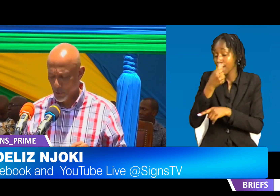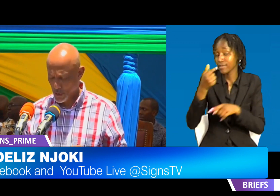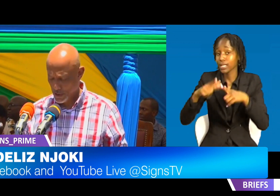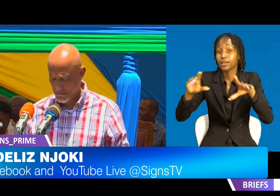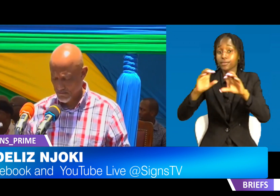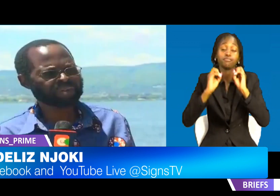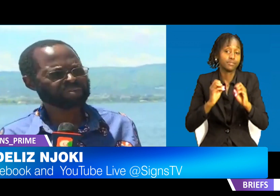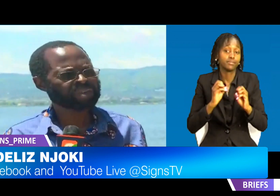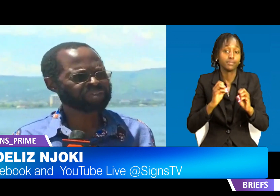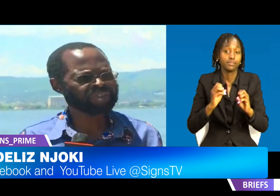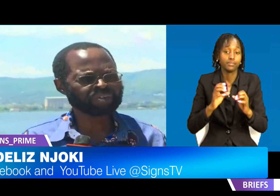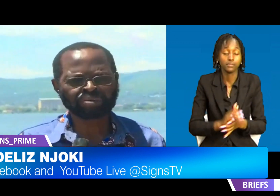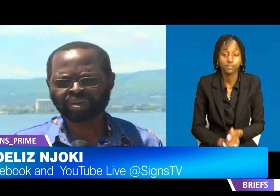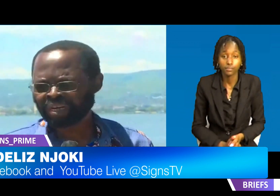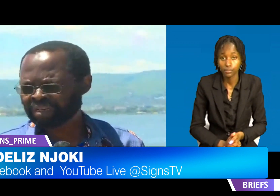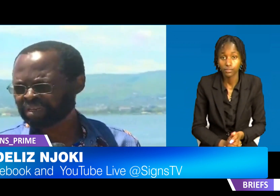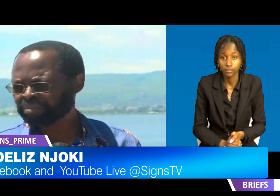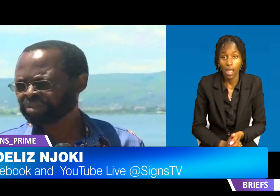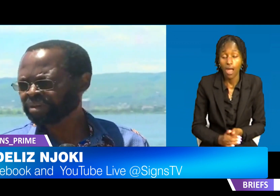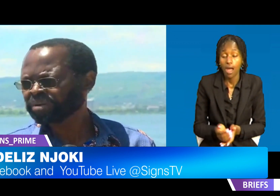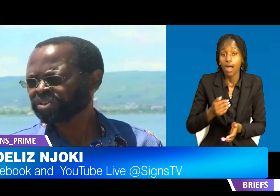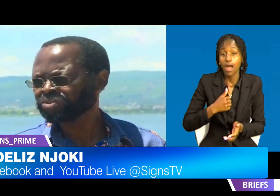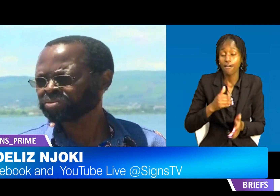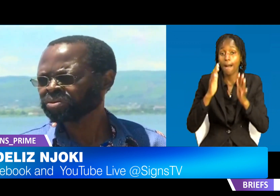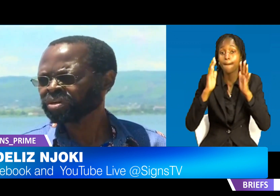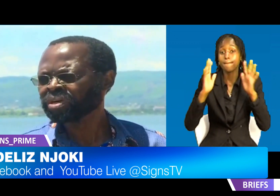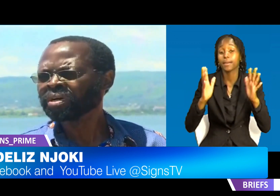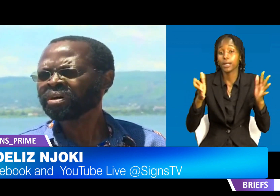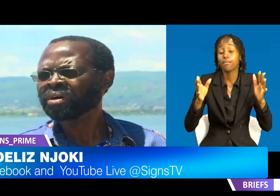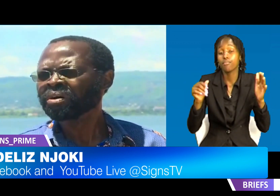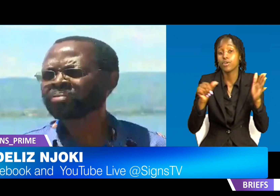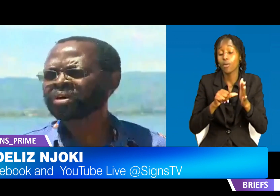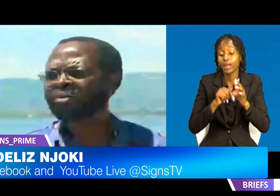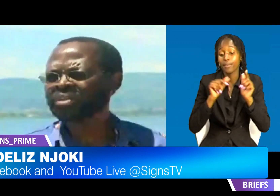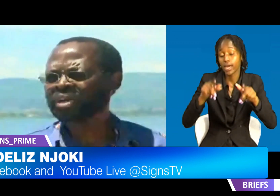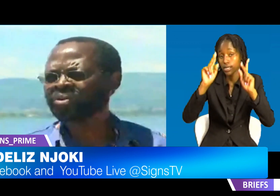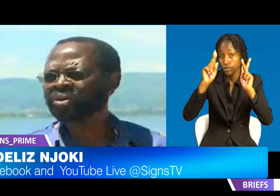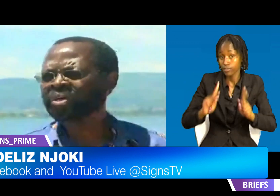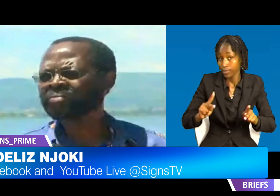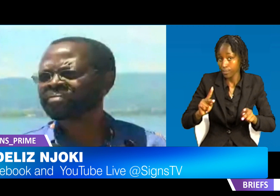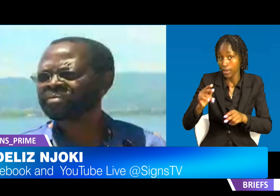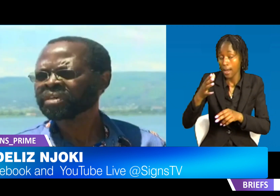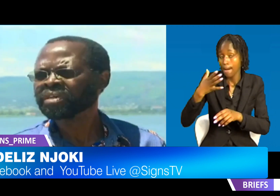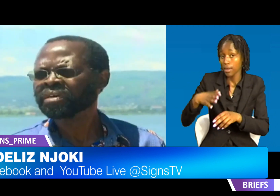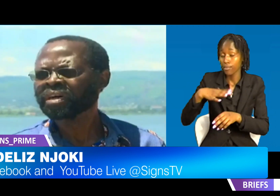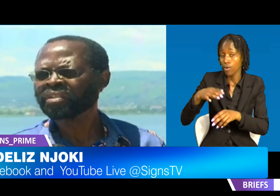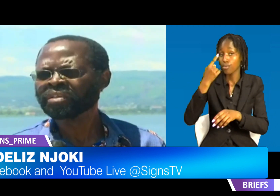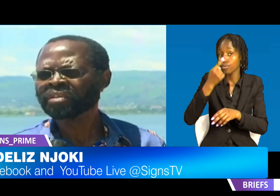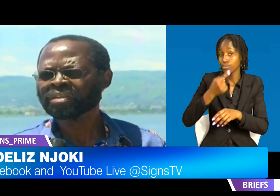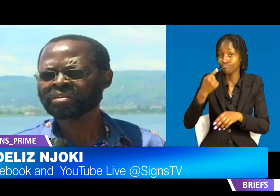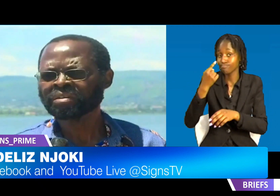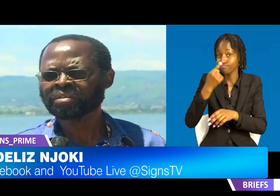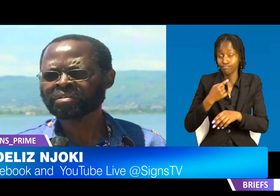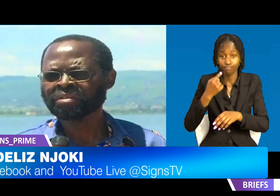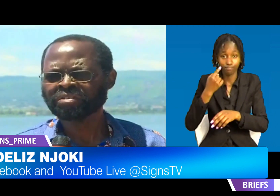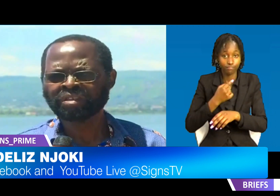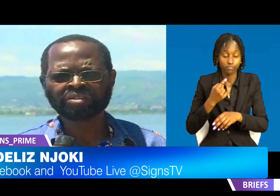purported. Tuna shida kubwa kabisa hapa Kisumu. Wale ambao wananyakua ardhi ya nchi